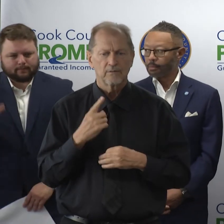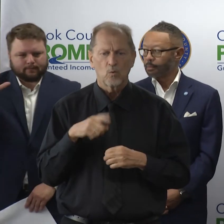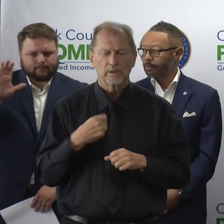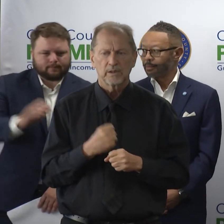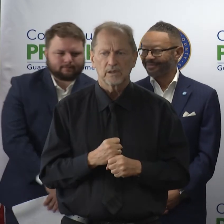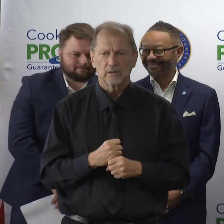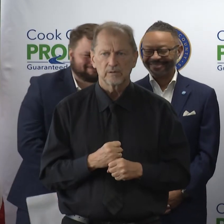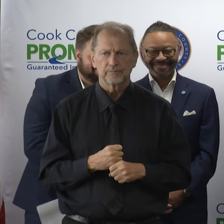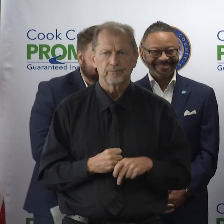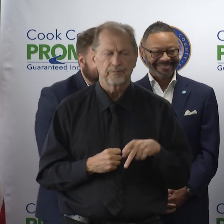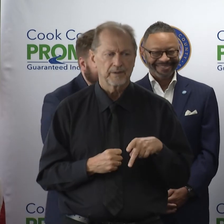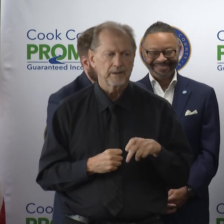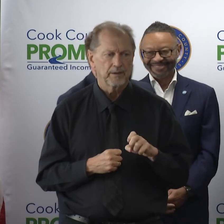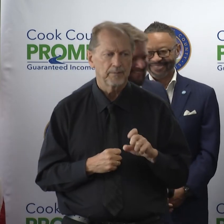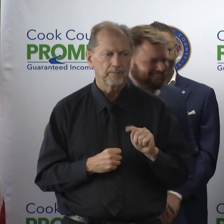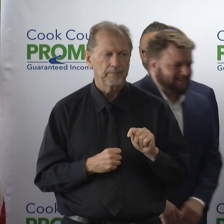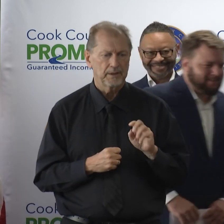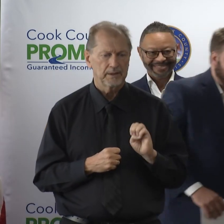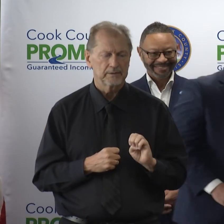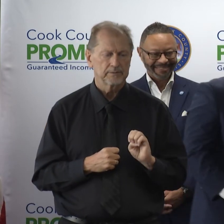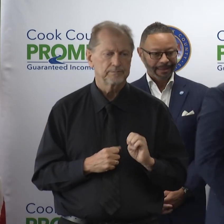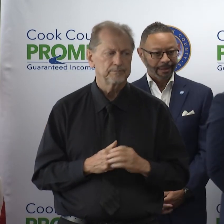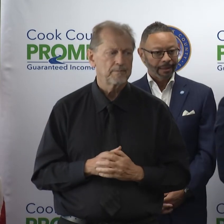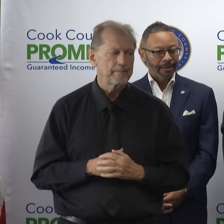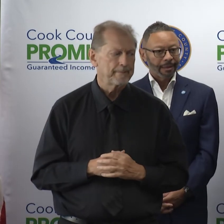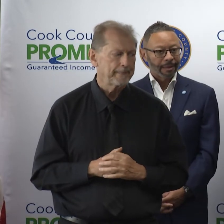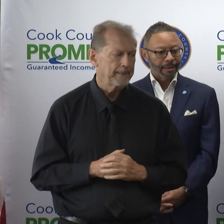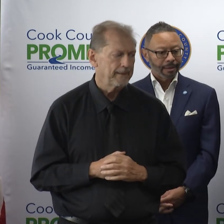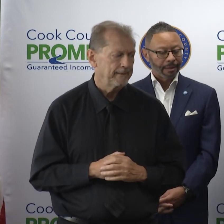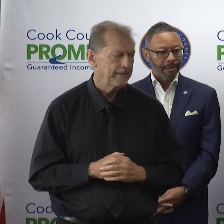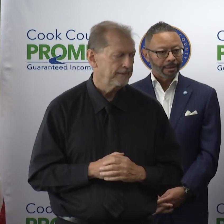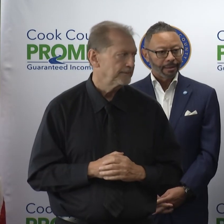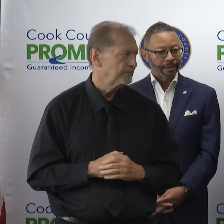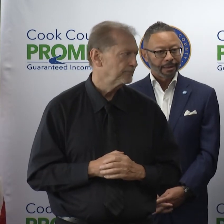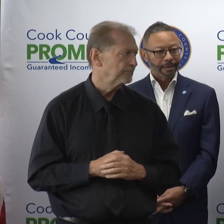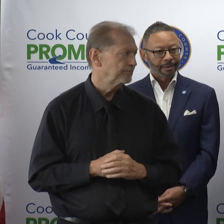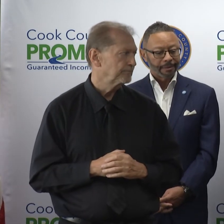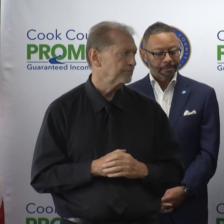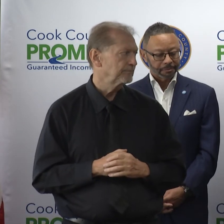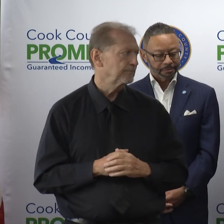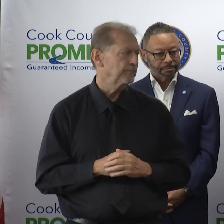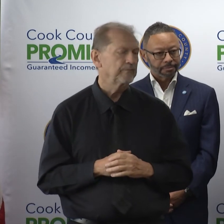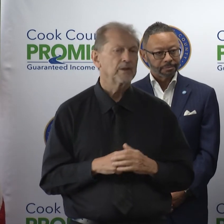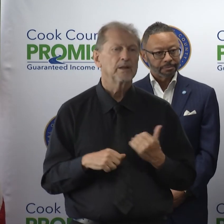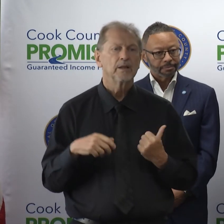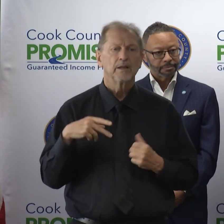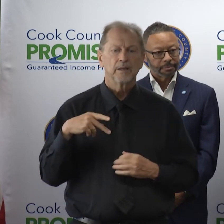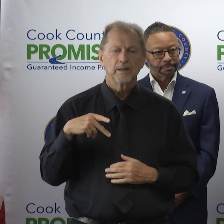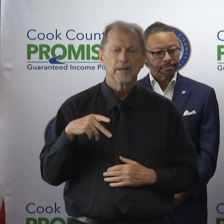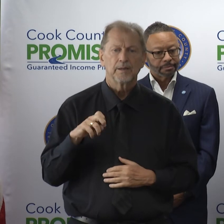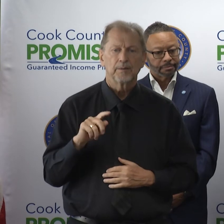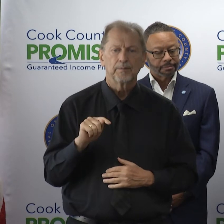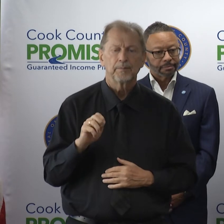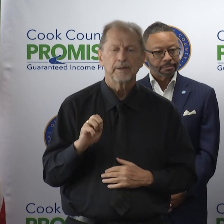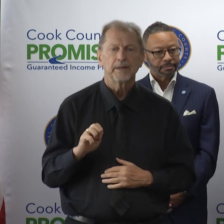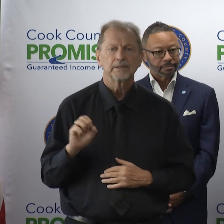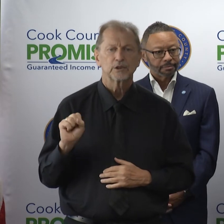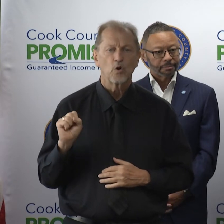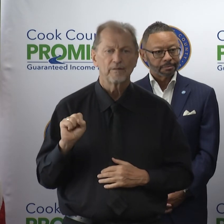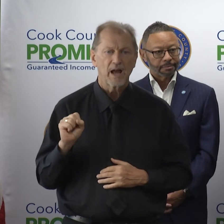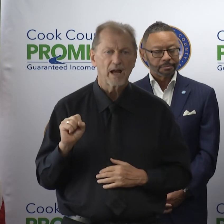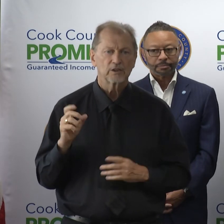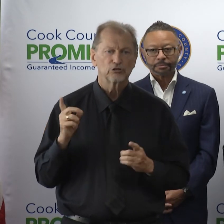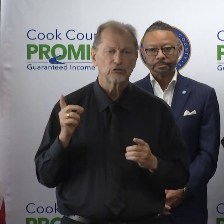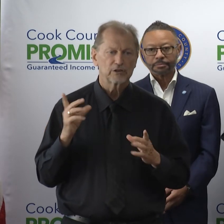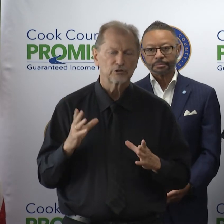you? Come on. Hi. Pete Subkowiak, Director of Guaranteed Income.